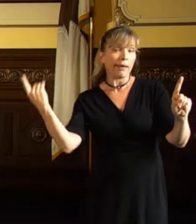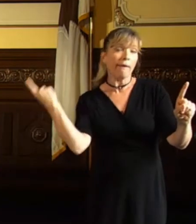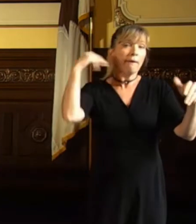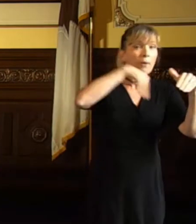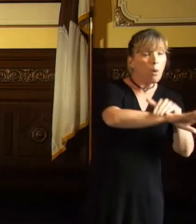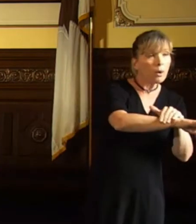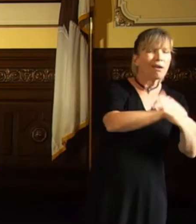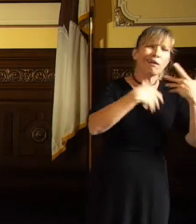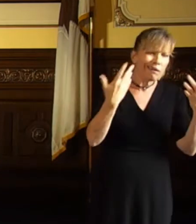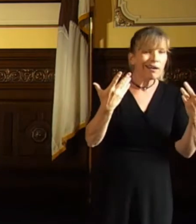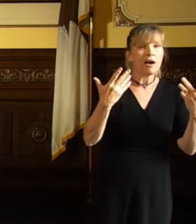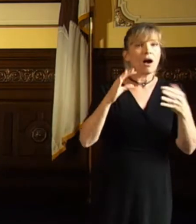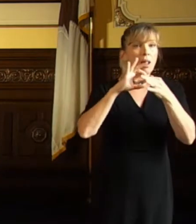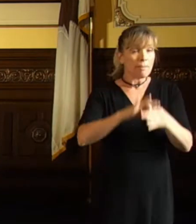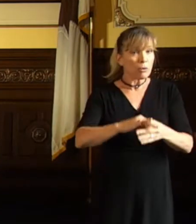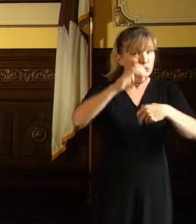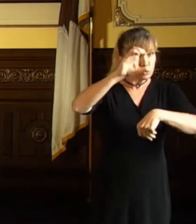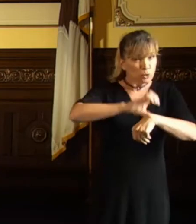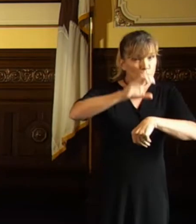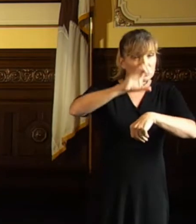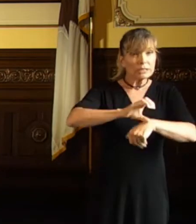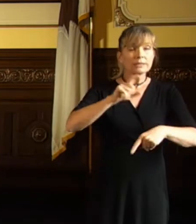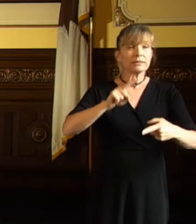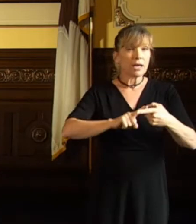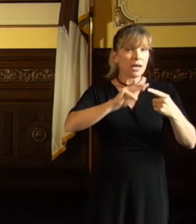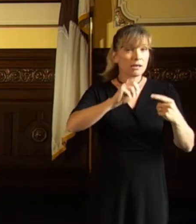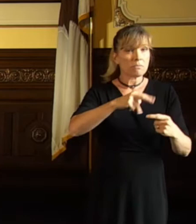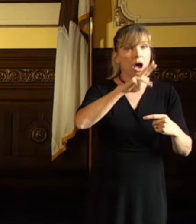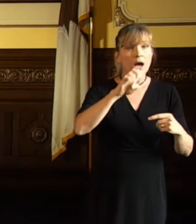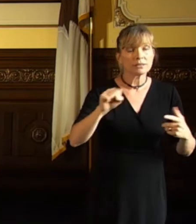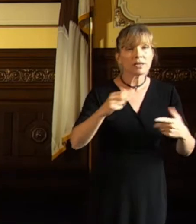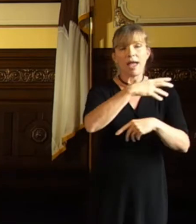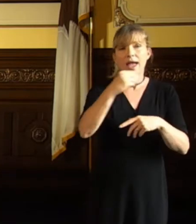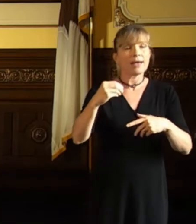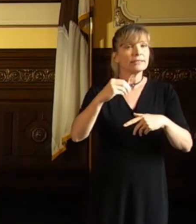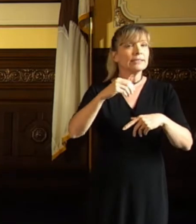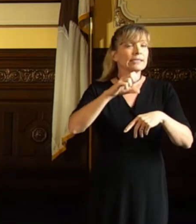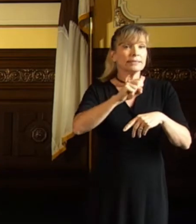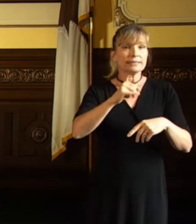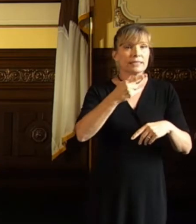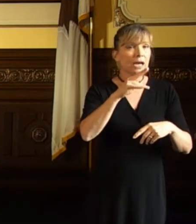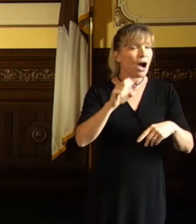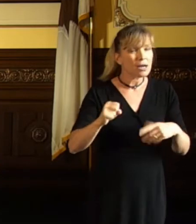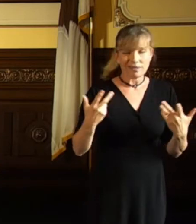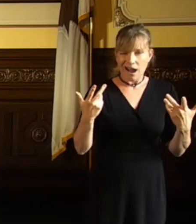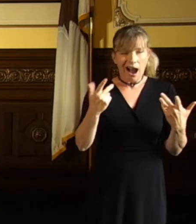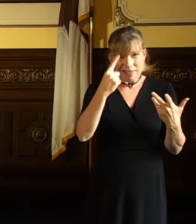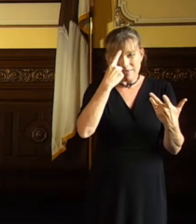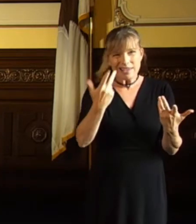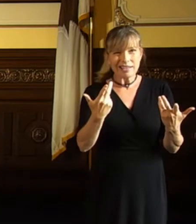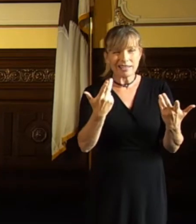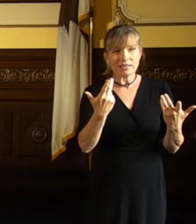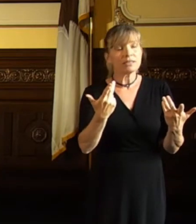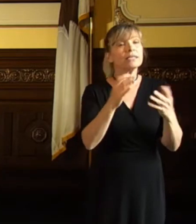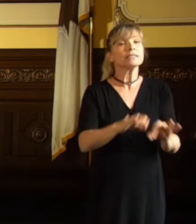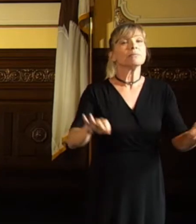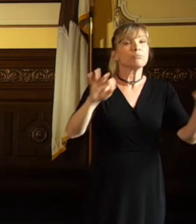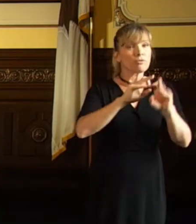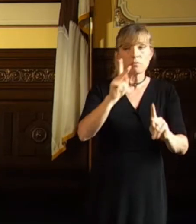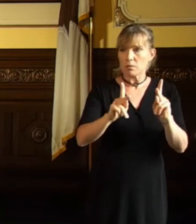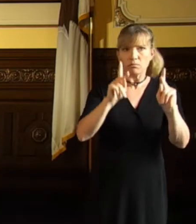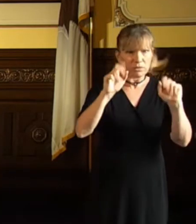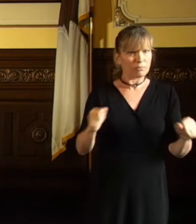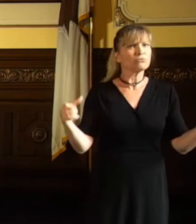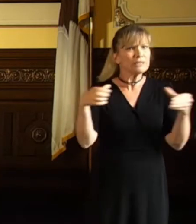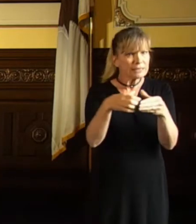go in. With regard to churches and mosques and synagogues, I think it's important for people to be able